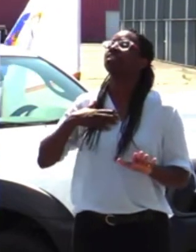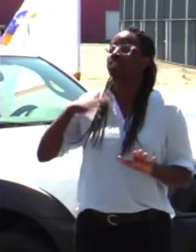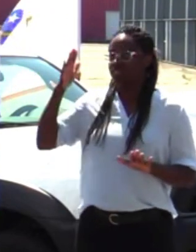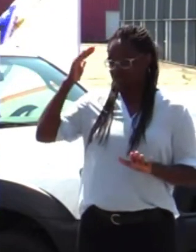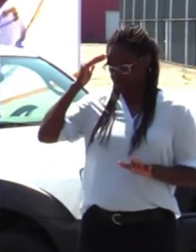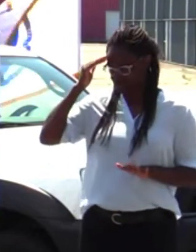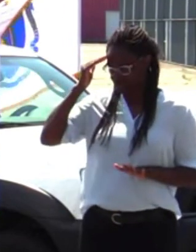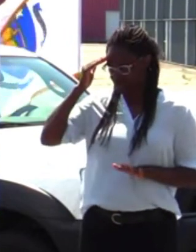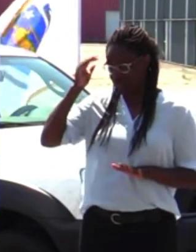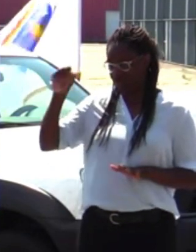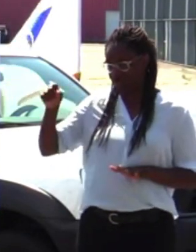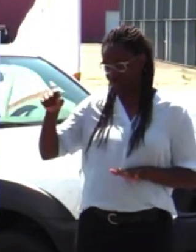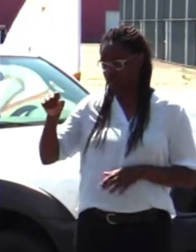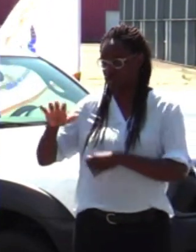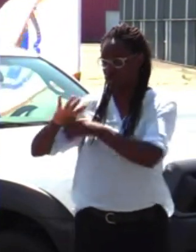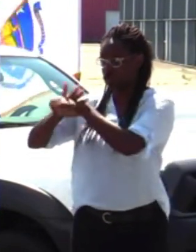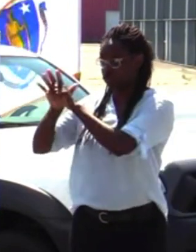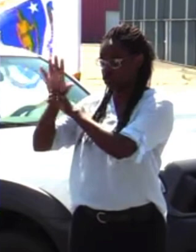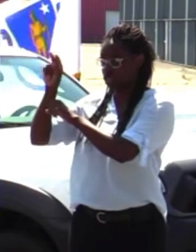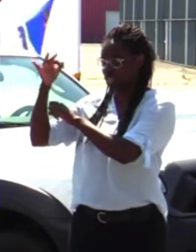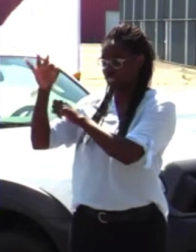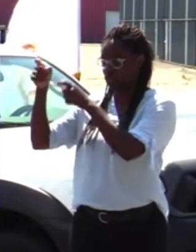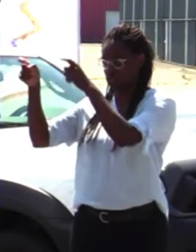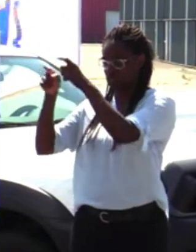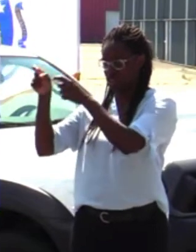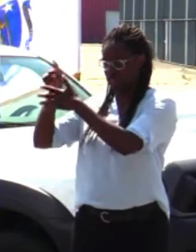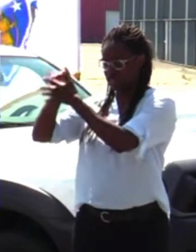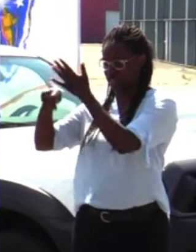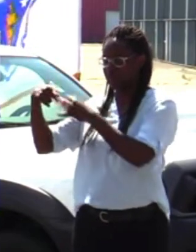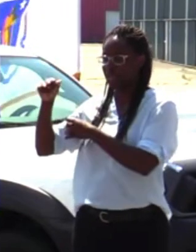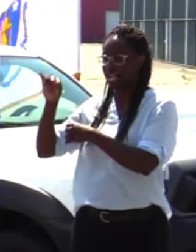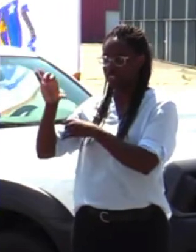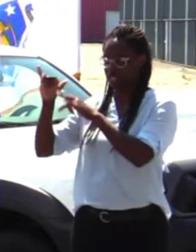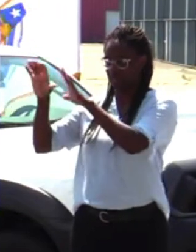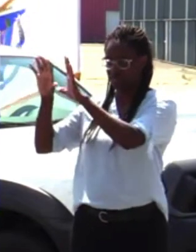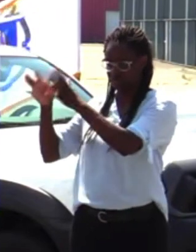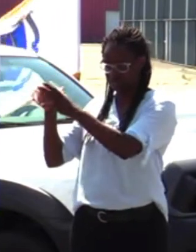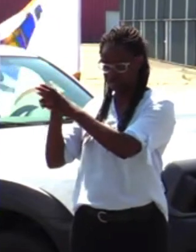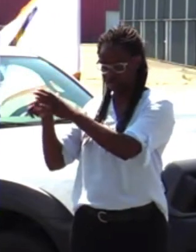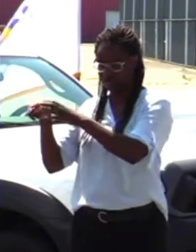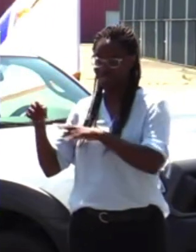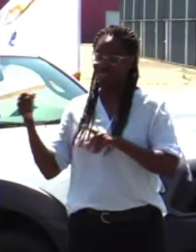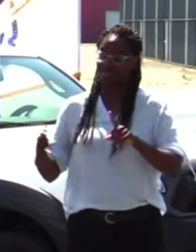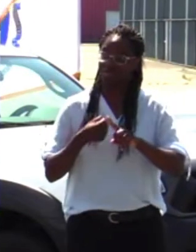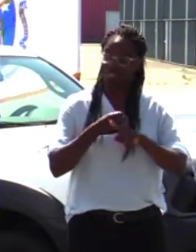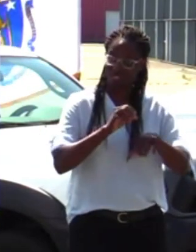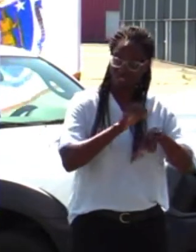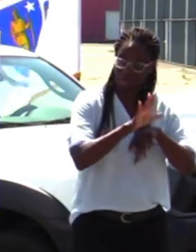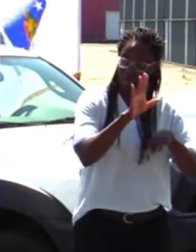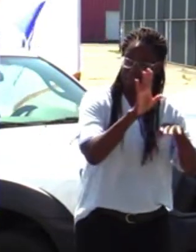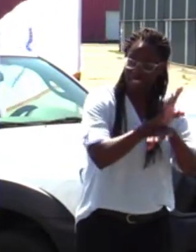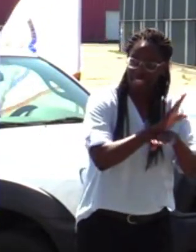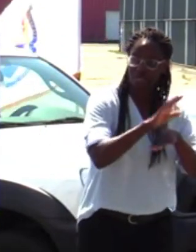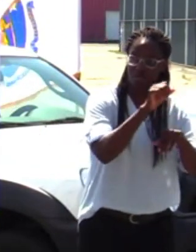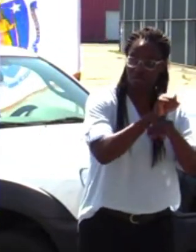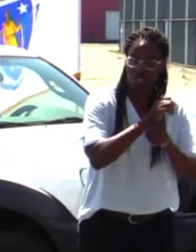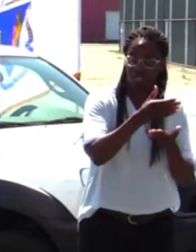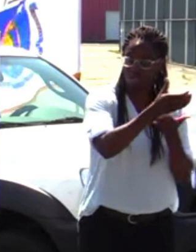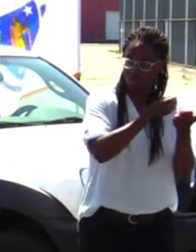our way through COVID. At the same time, we are trying to create opportunities for people to work and pay their bills and pay their